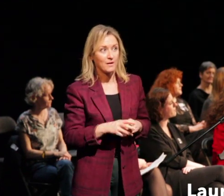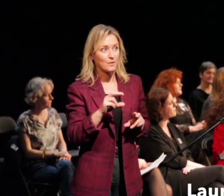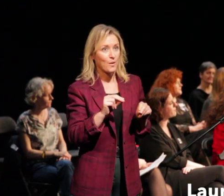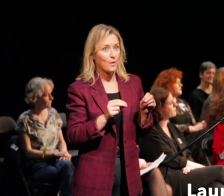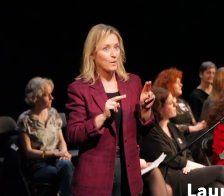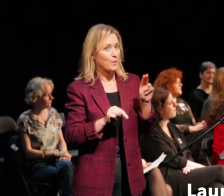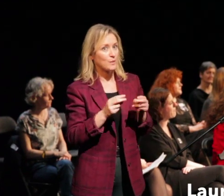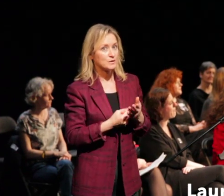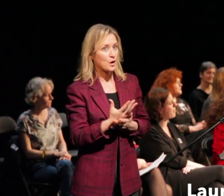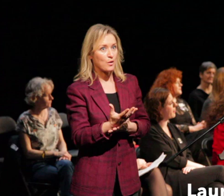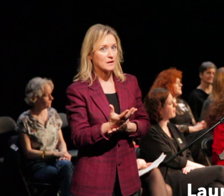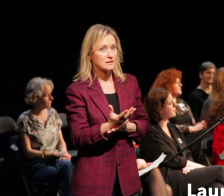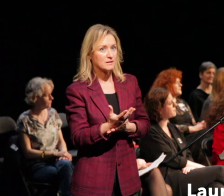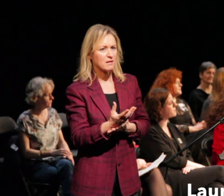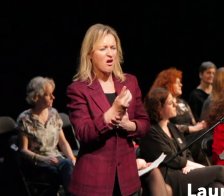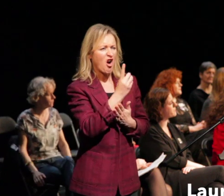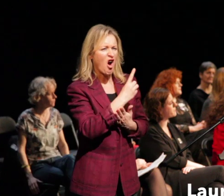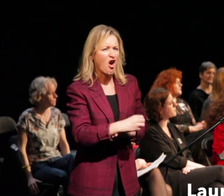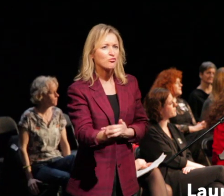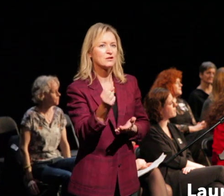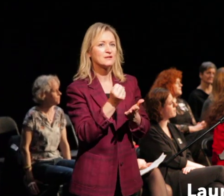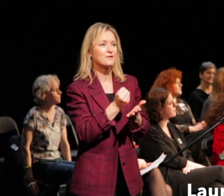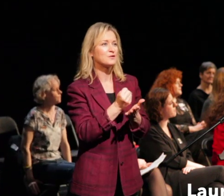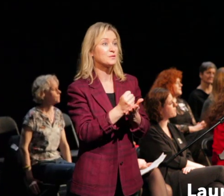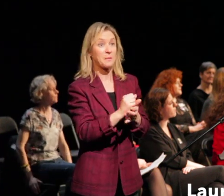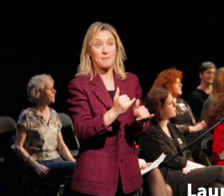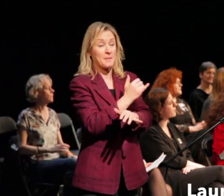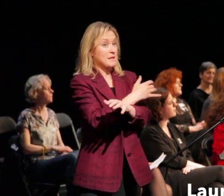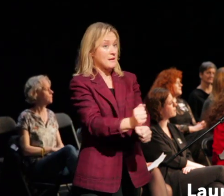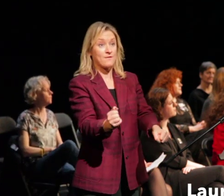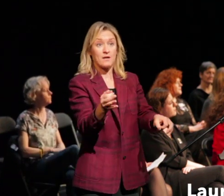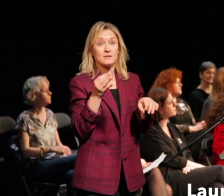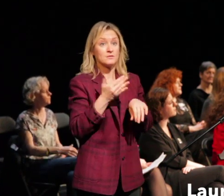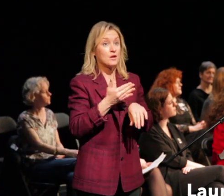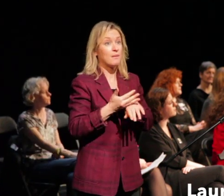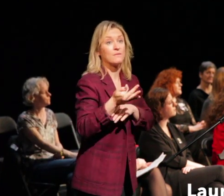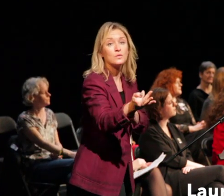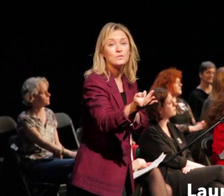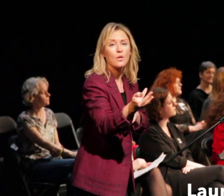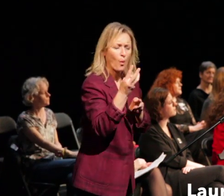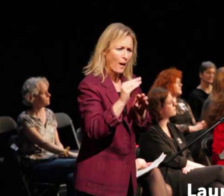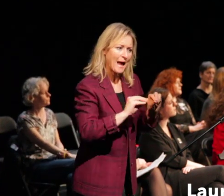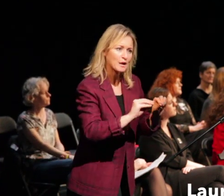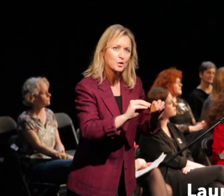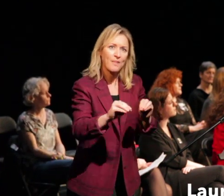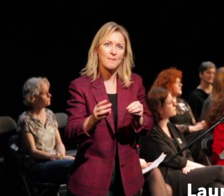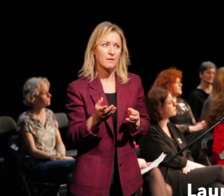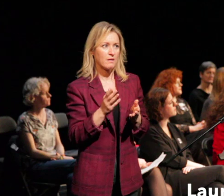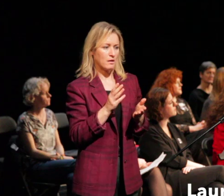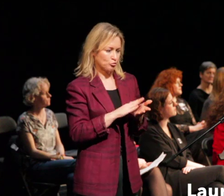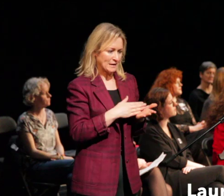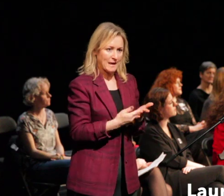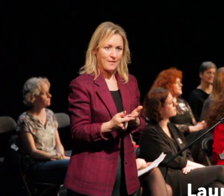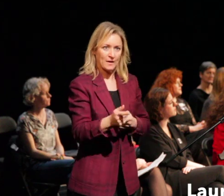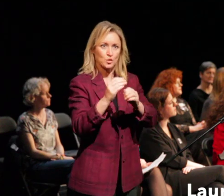not hearing the old. Hundreds of students who may never work. Why educate if we can't translate these words that live in us